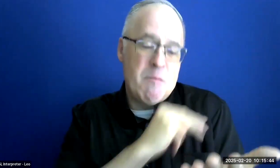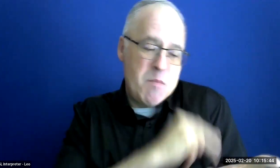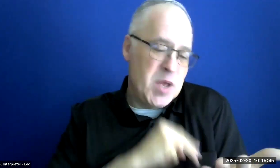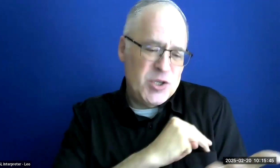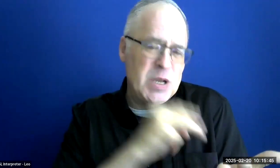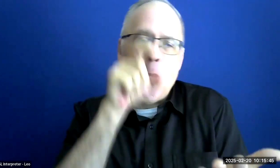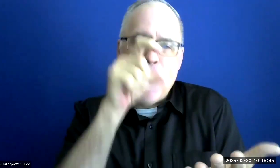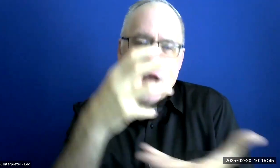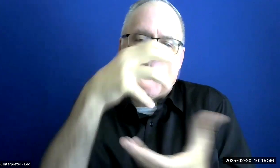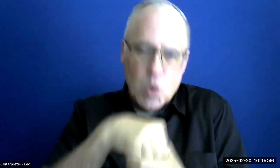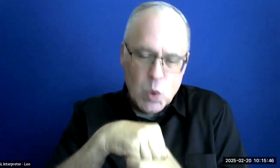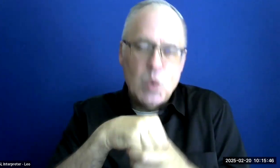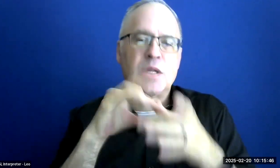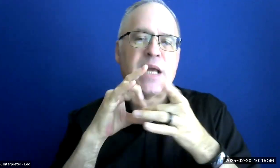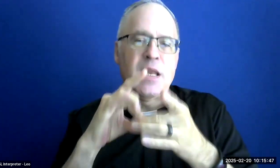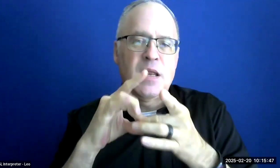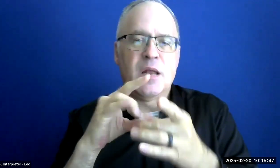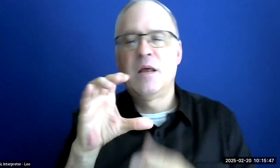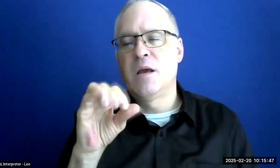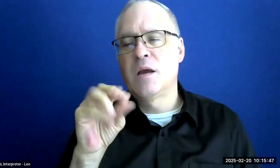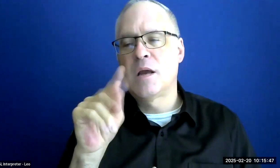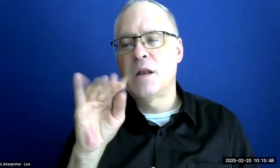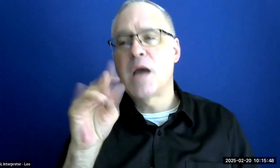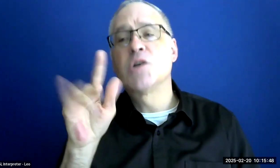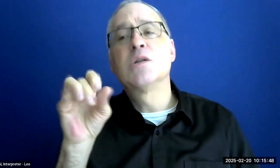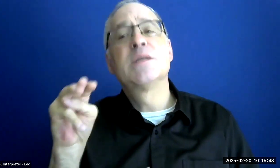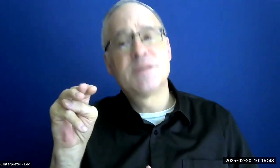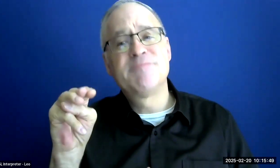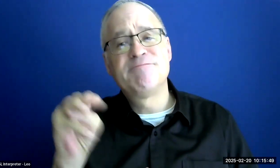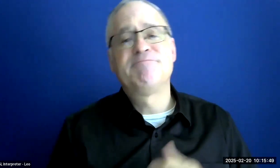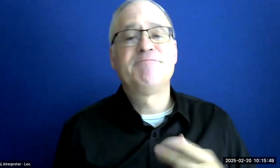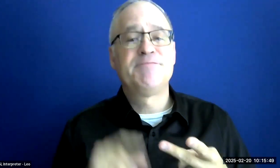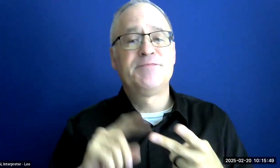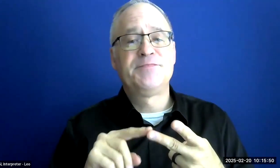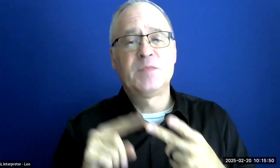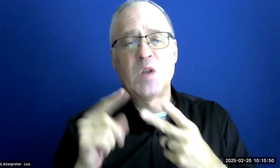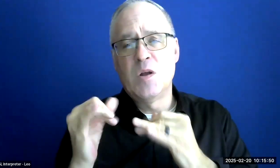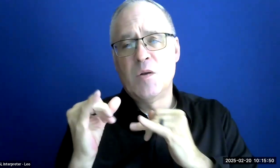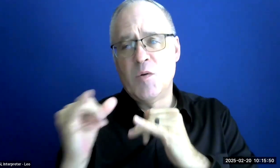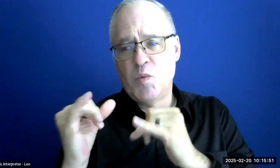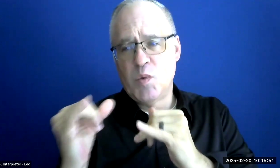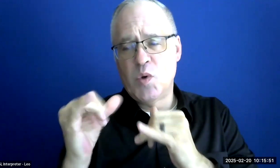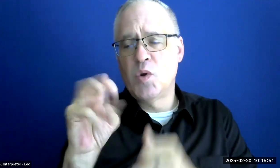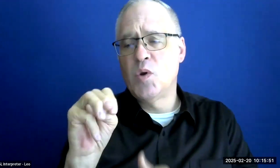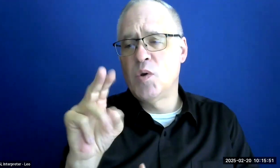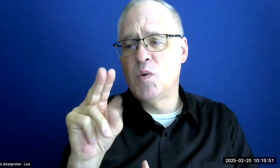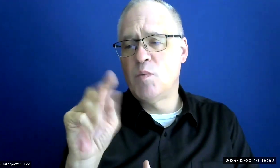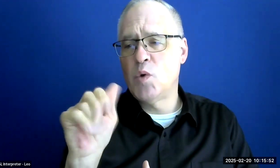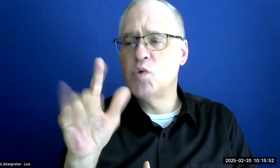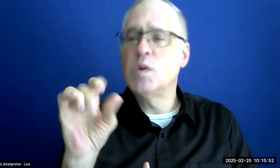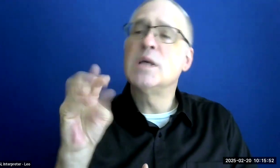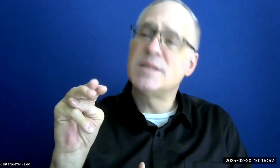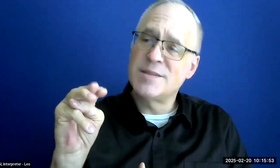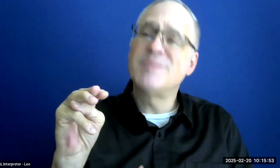connectionalism. Second, it is mutual. Mutual connectional relationships depend upon investment from all